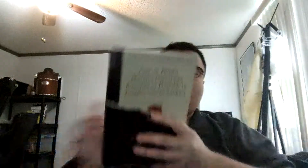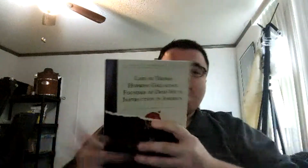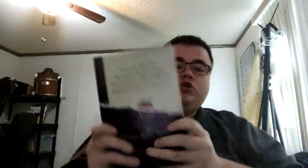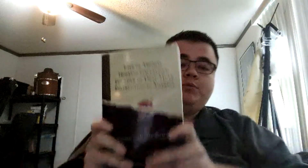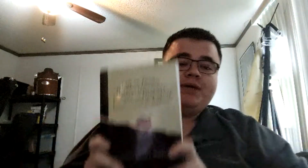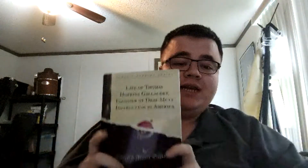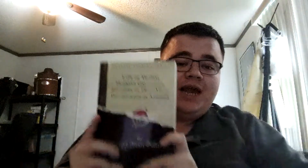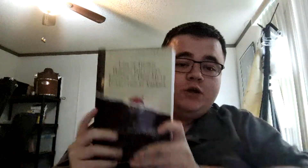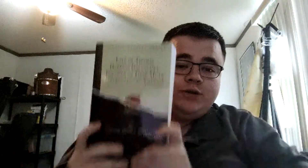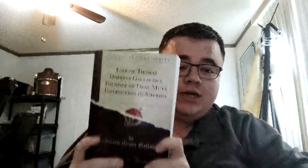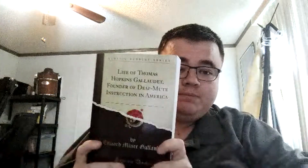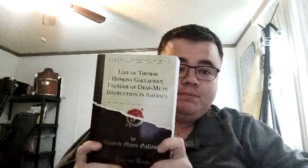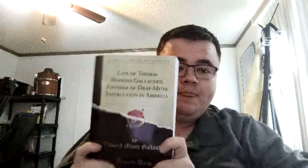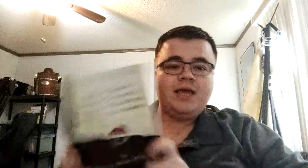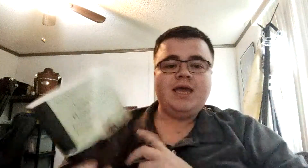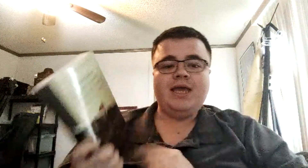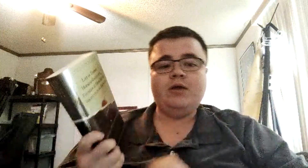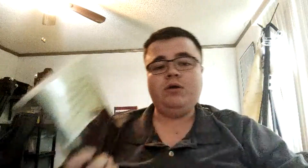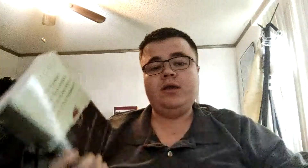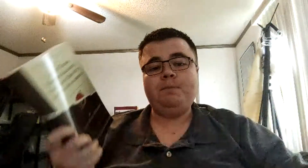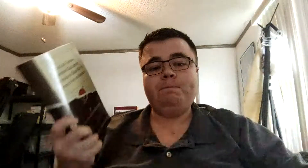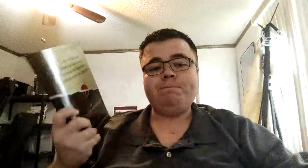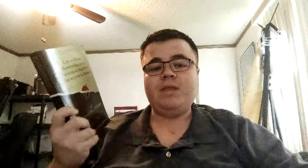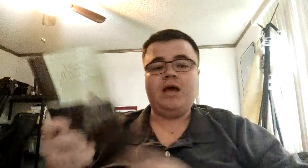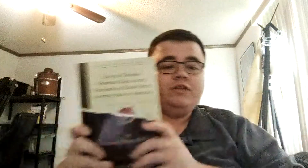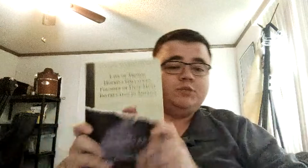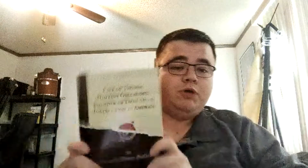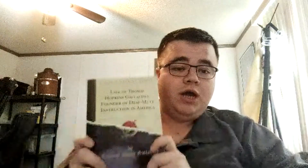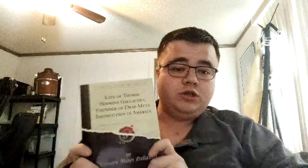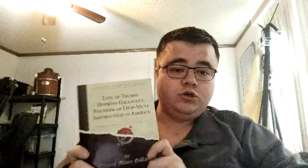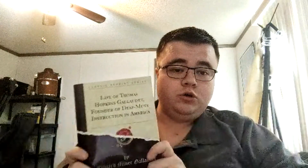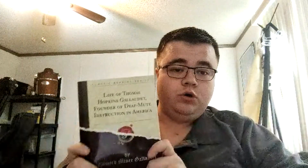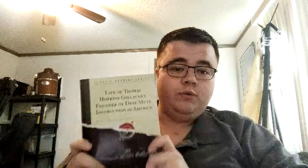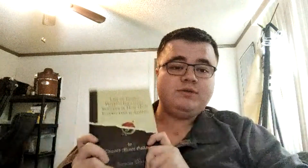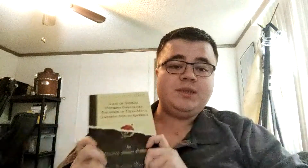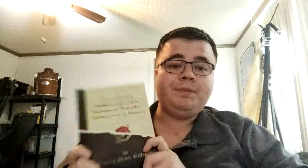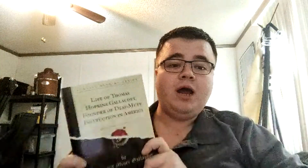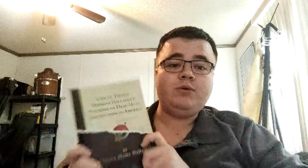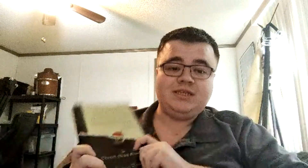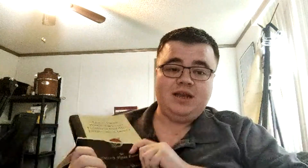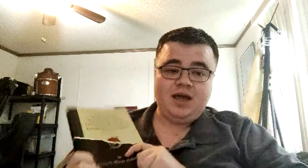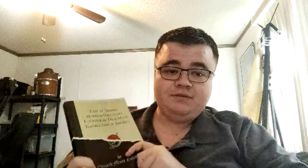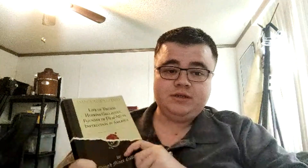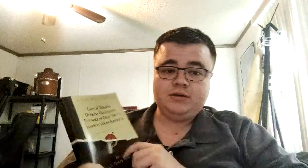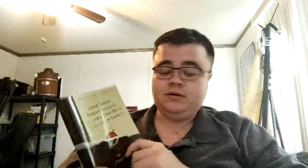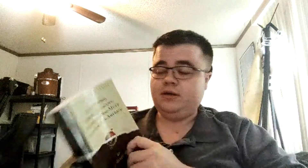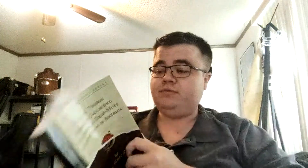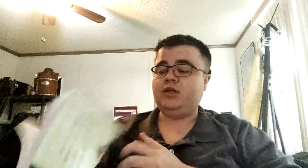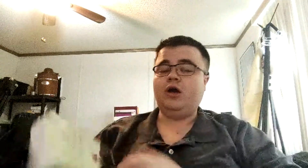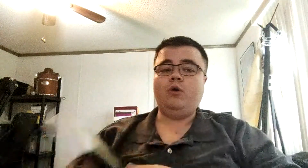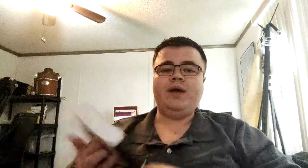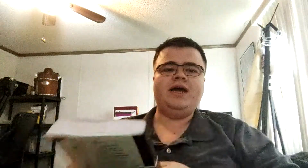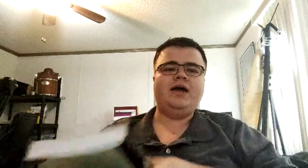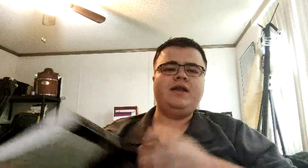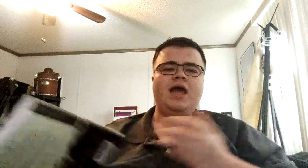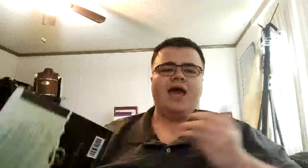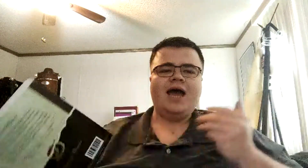Thomas Hopkins Gallaudet, here this book I show that was about his lifestyle and how